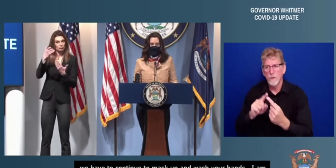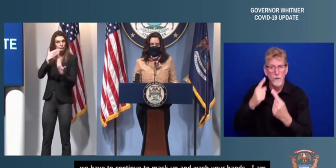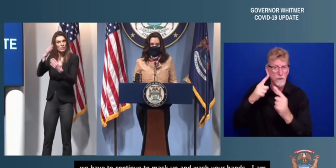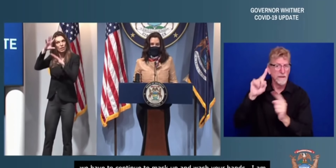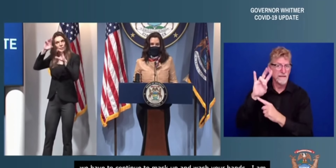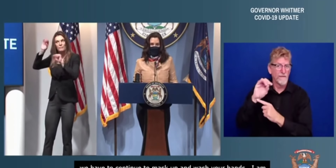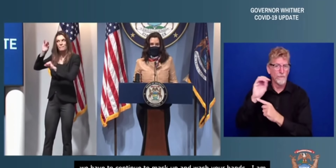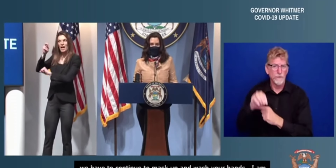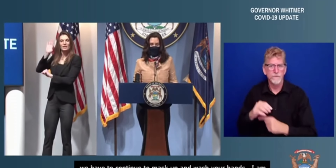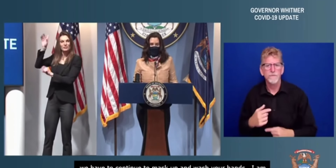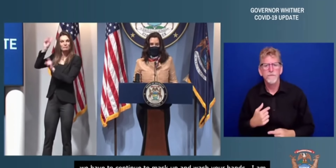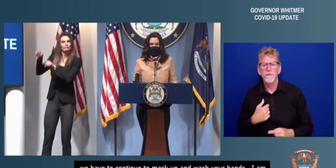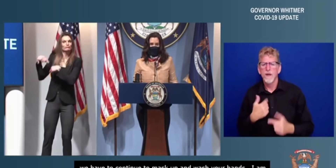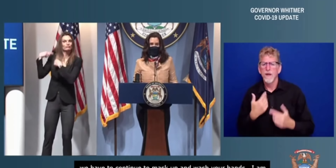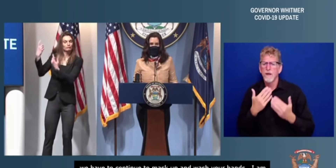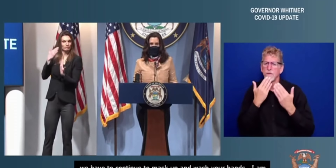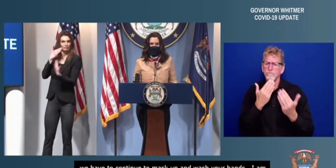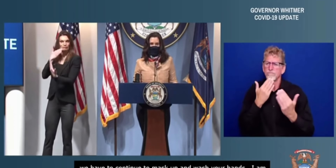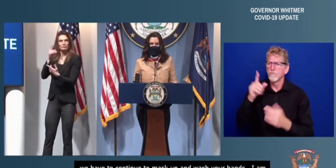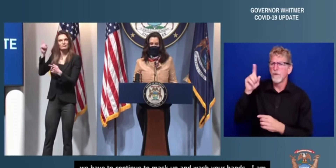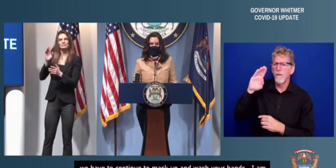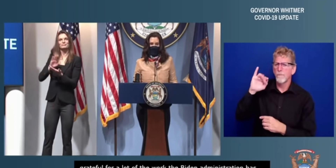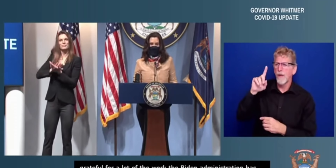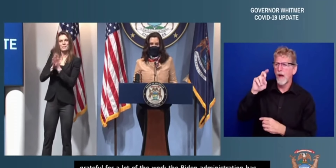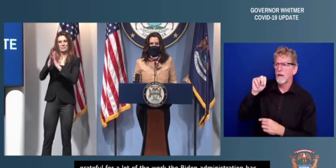said, since taking office, we have